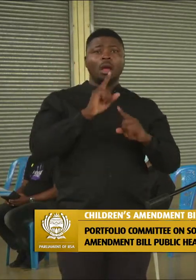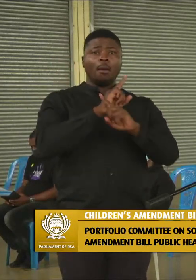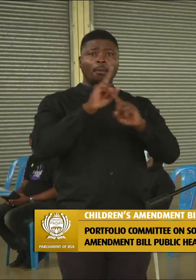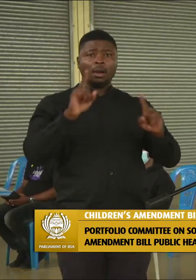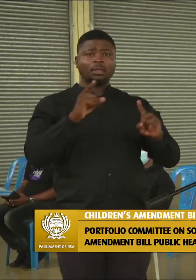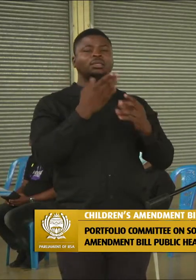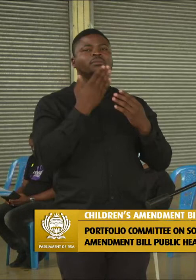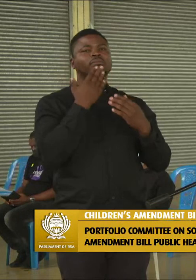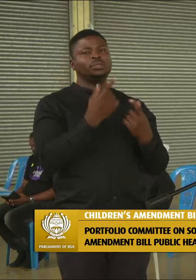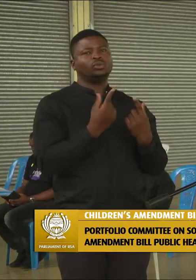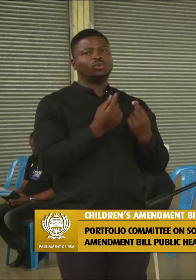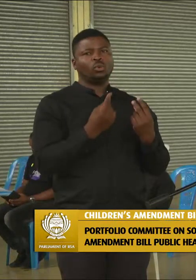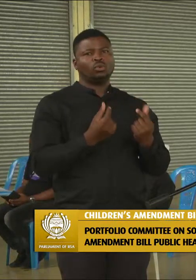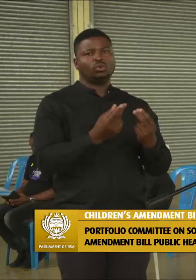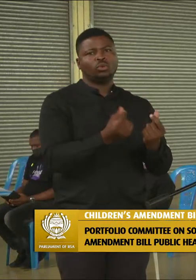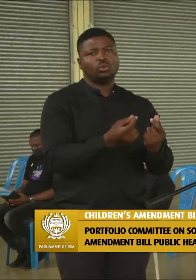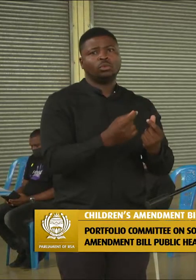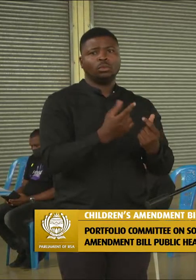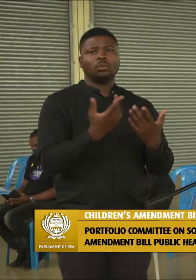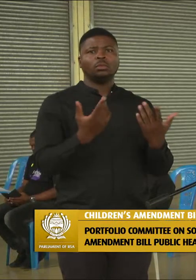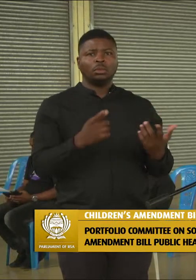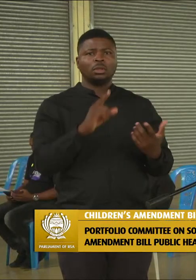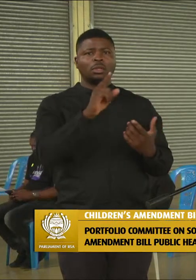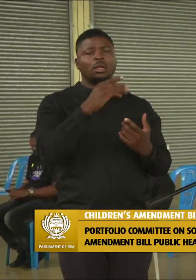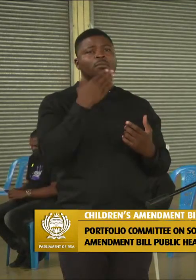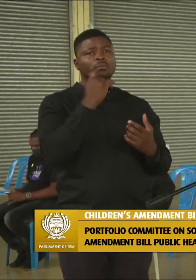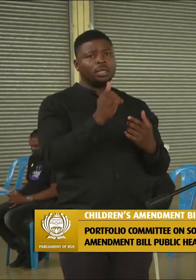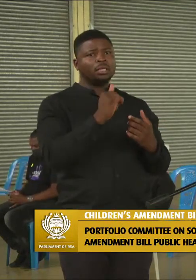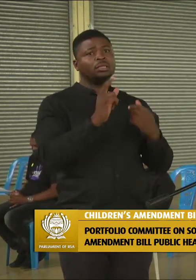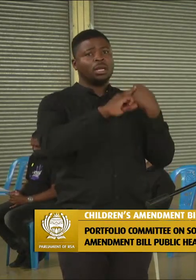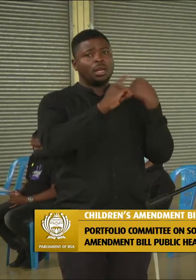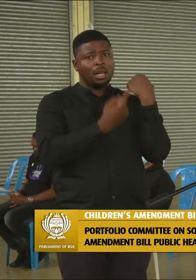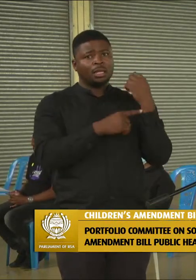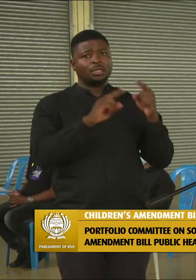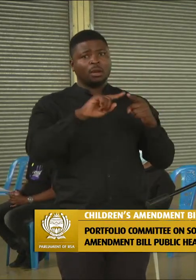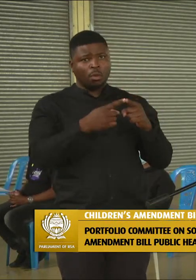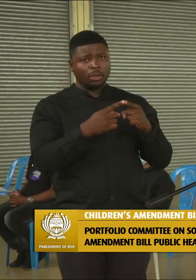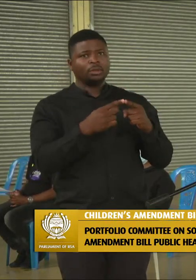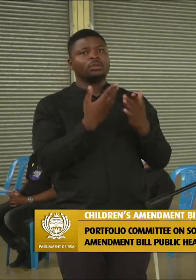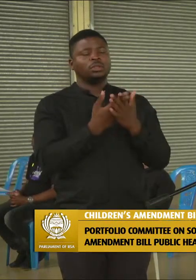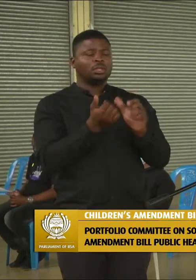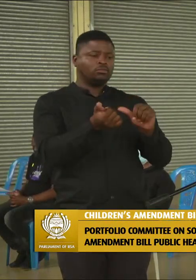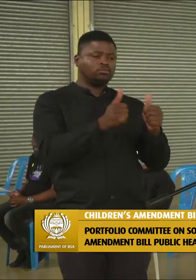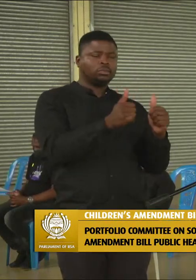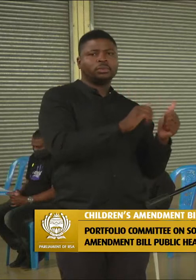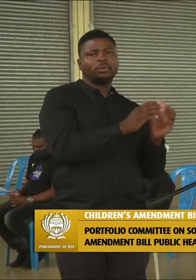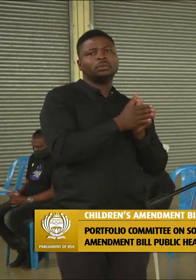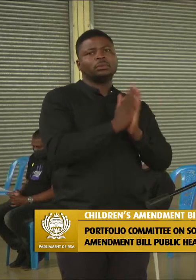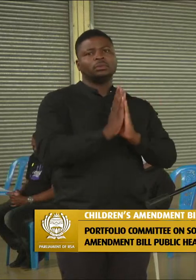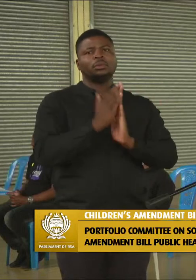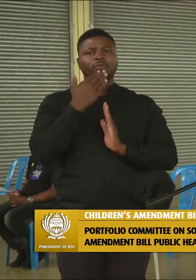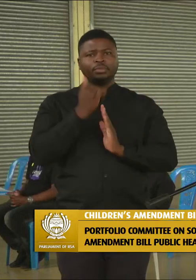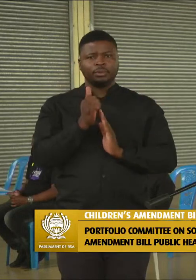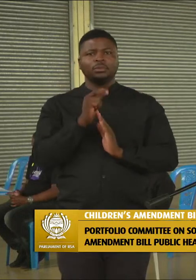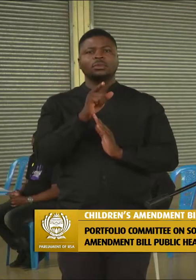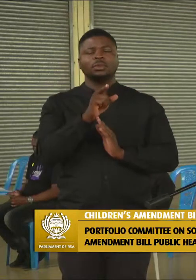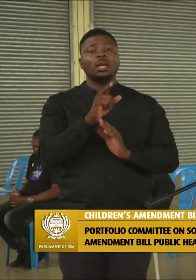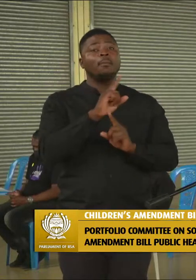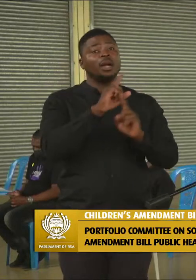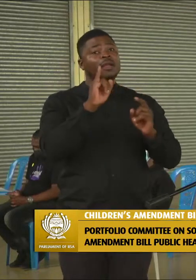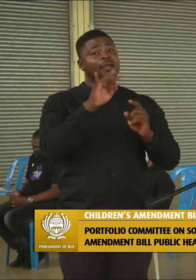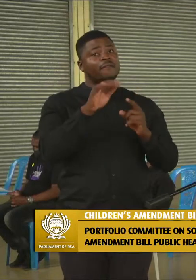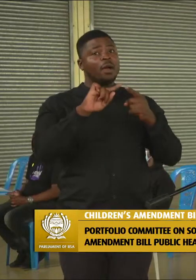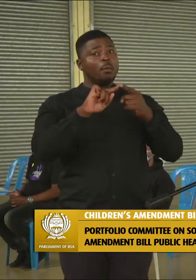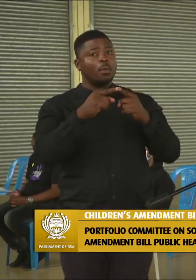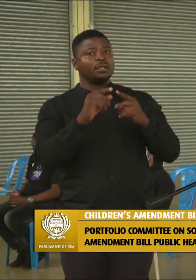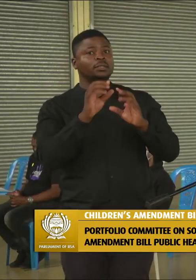si sheshe kancane khona uza ne point ke manje uqale nje wandlalela. If ikhona enye point baba